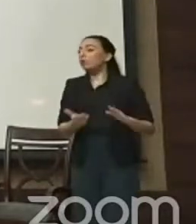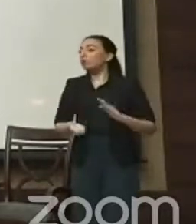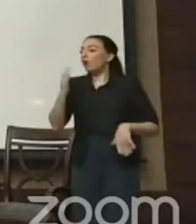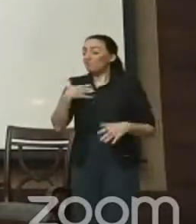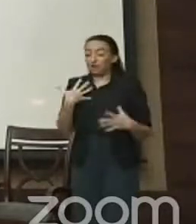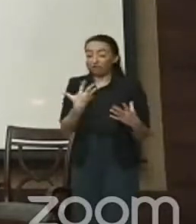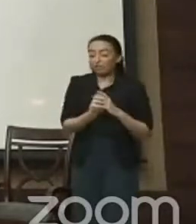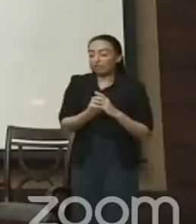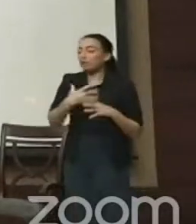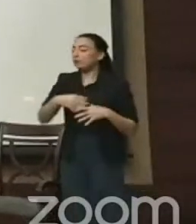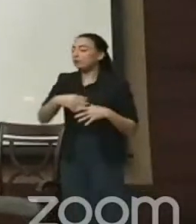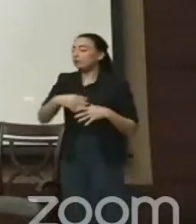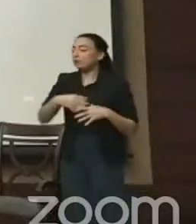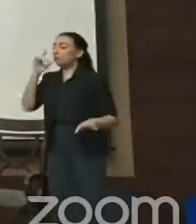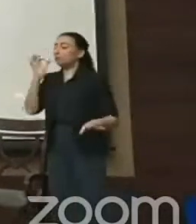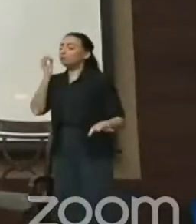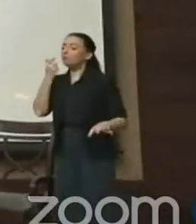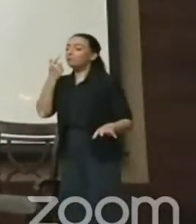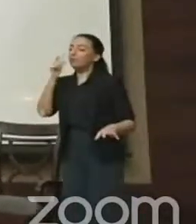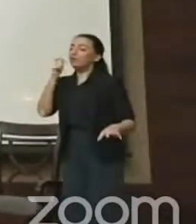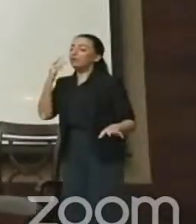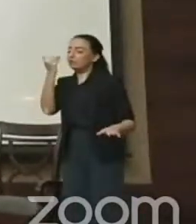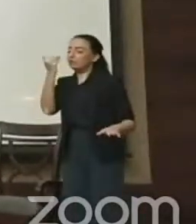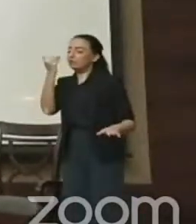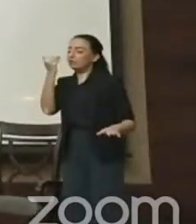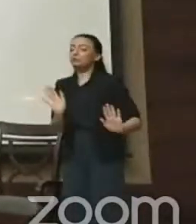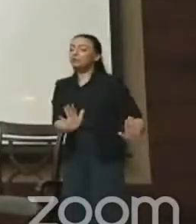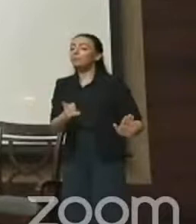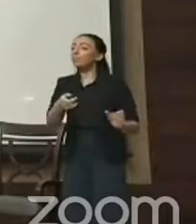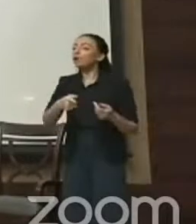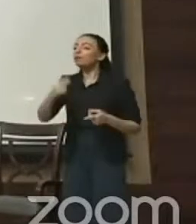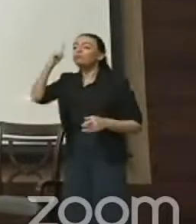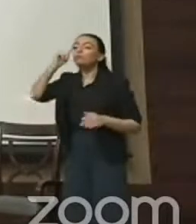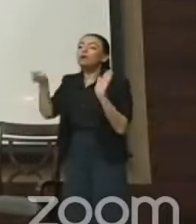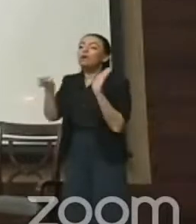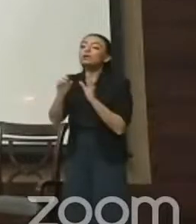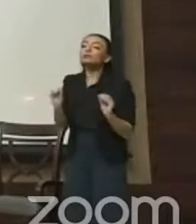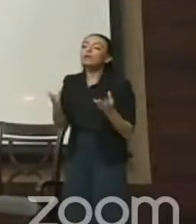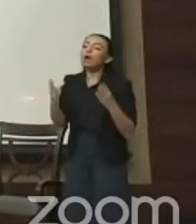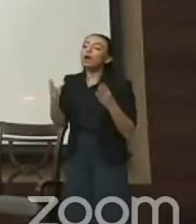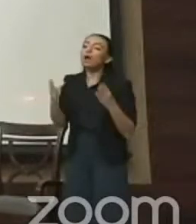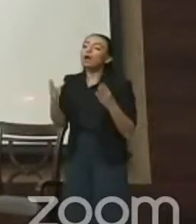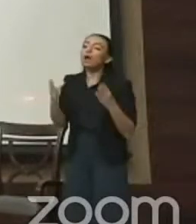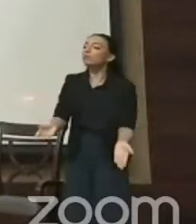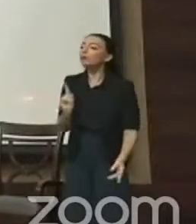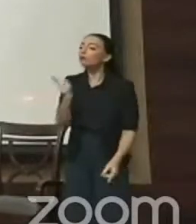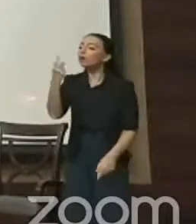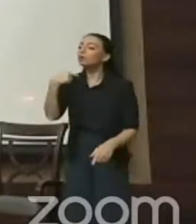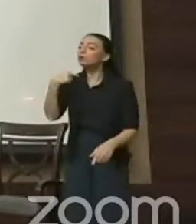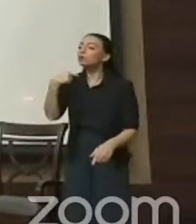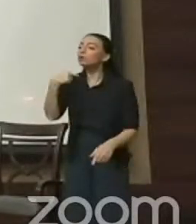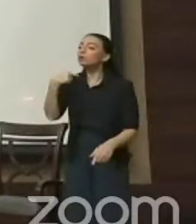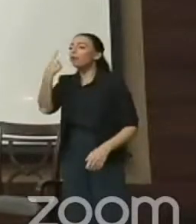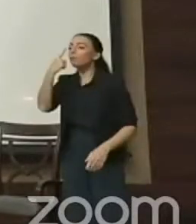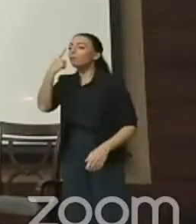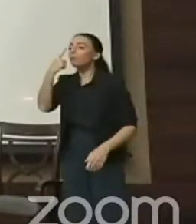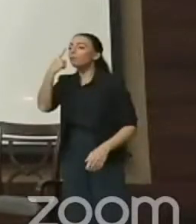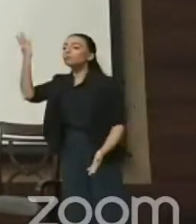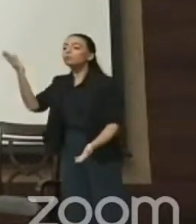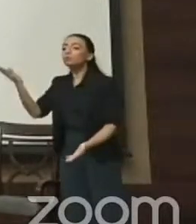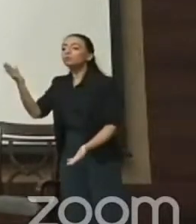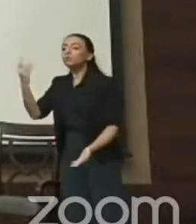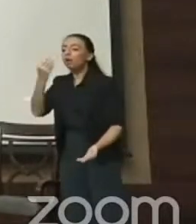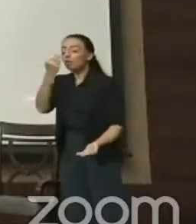take him out. The social stigma starts from the home. Somewhere we don't have the early